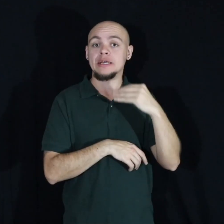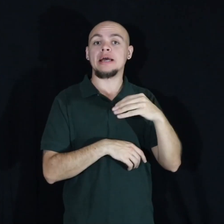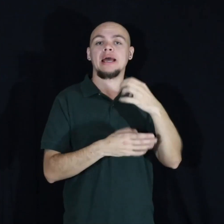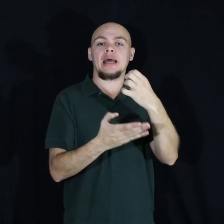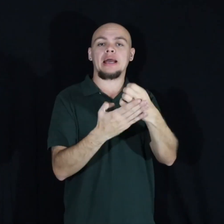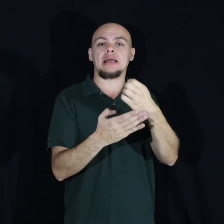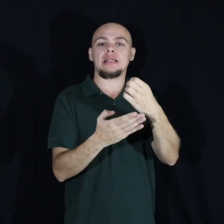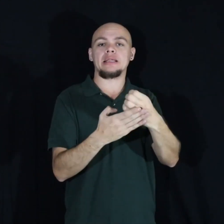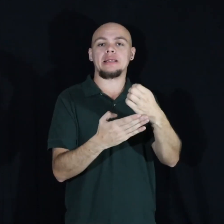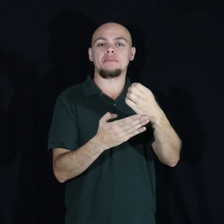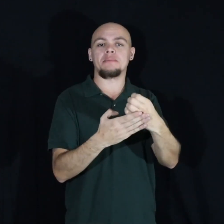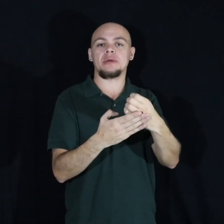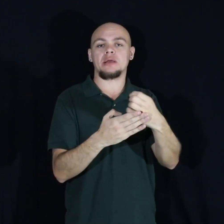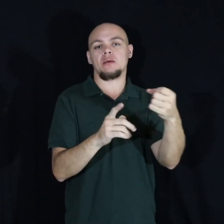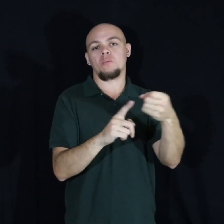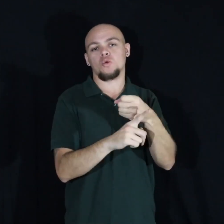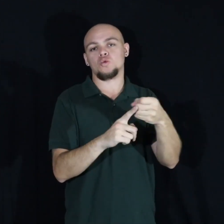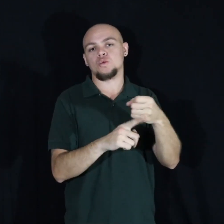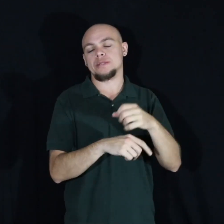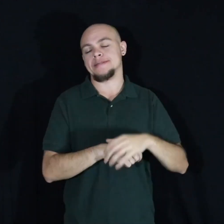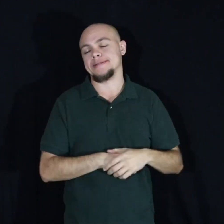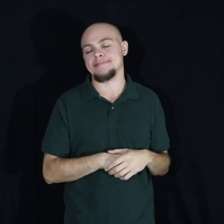abuse.